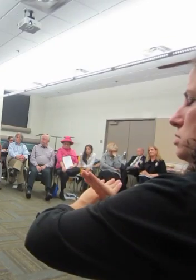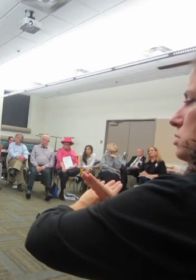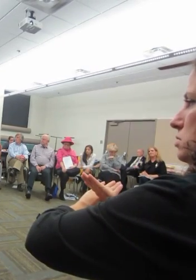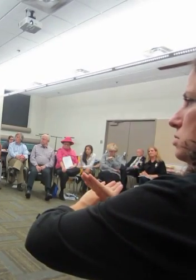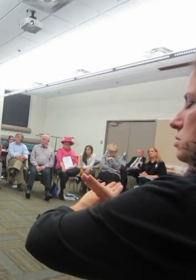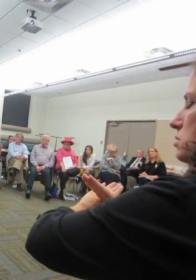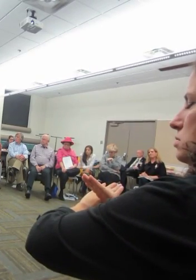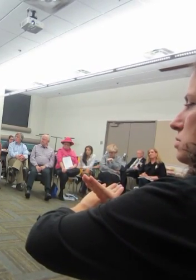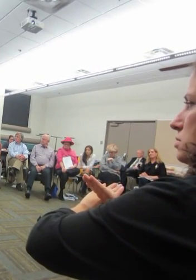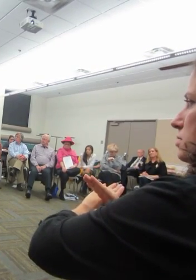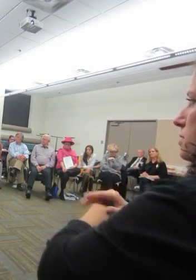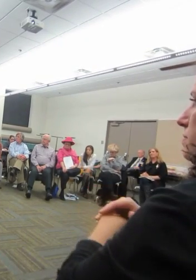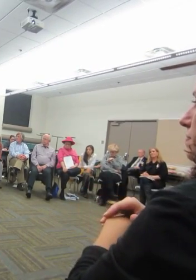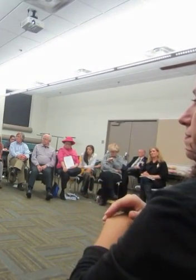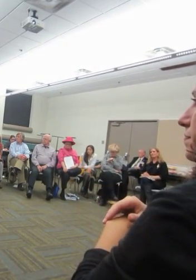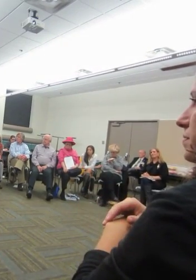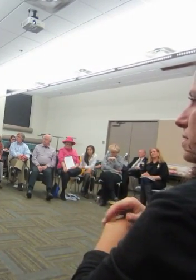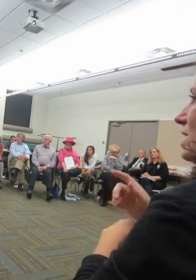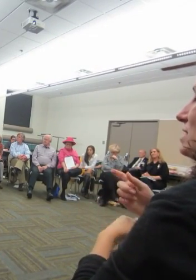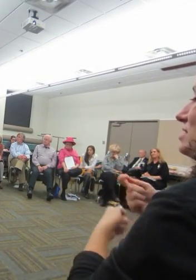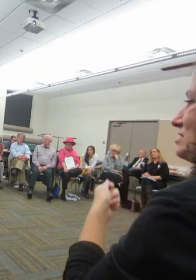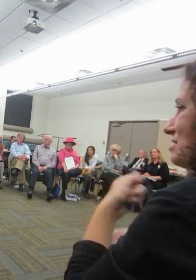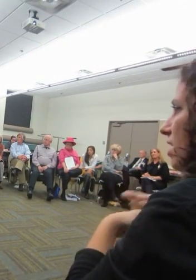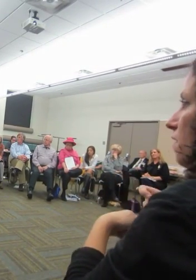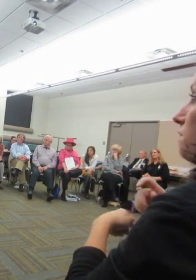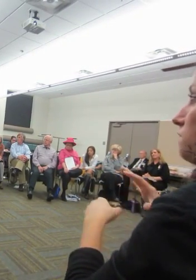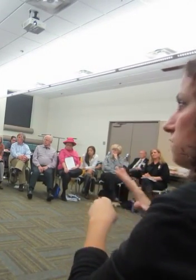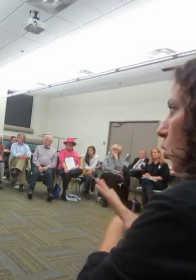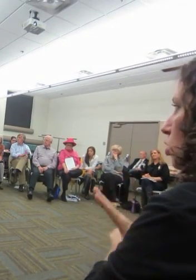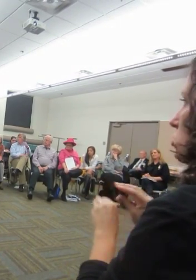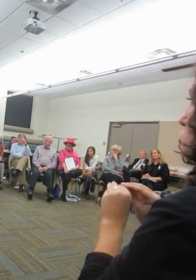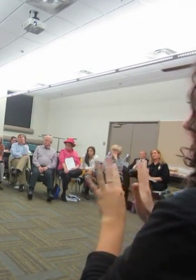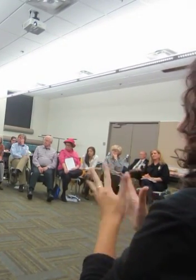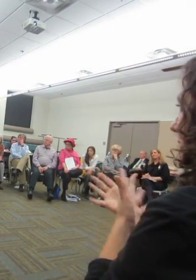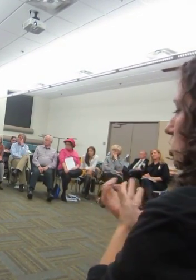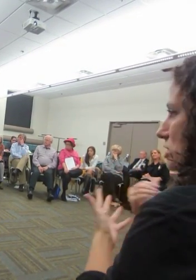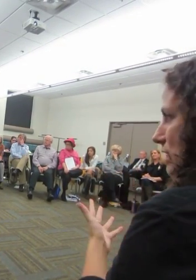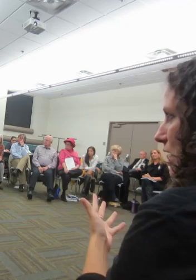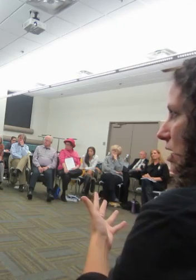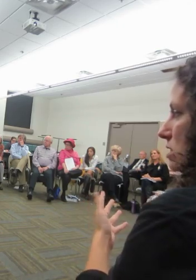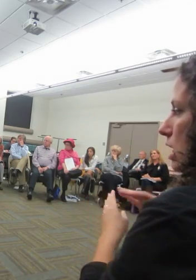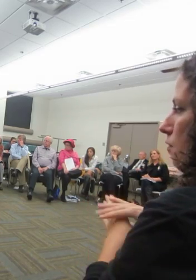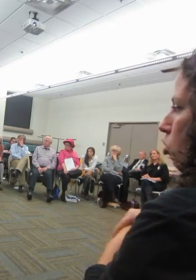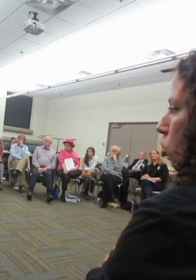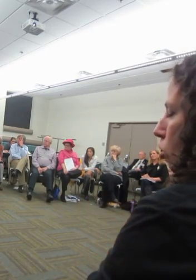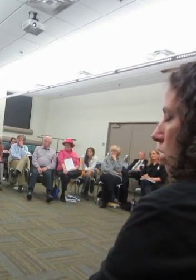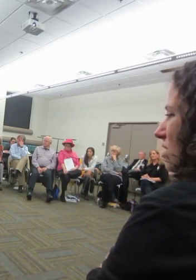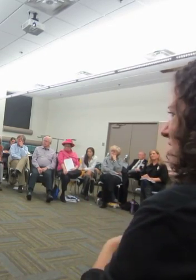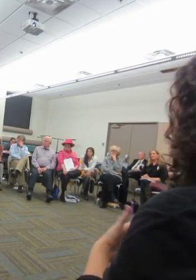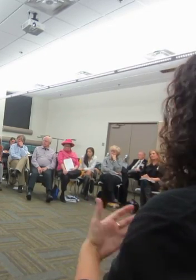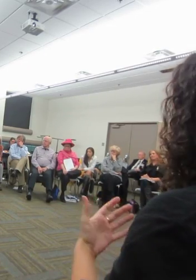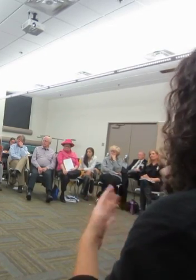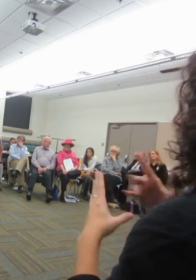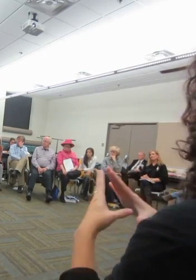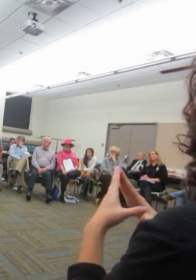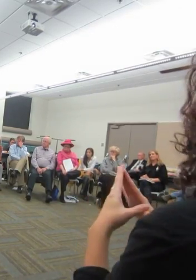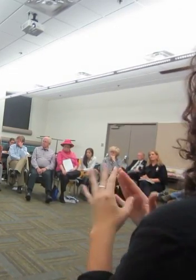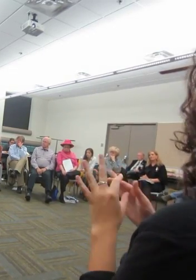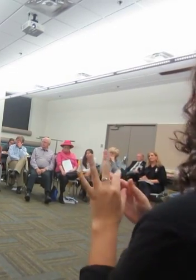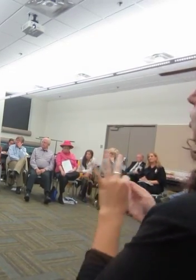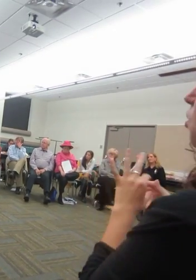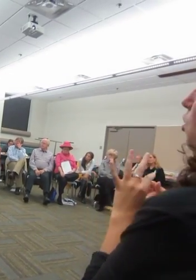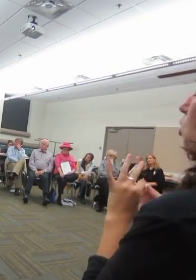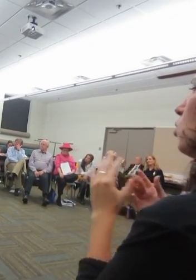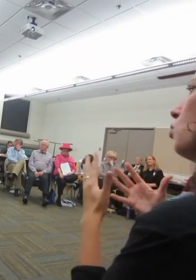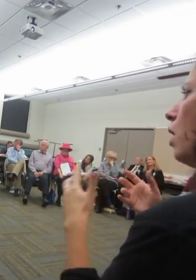full and complete transparency. And I can say personally, I think the city talks a good game about wanting to hear